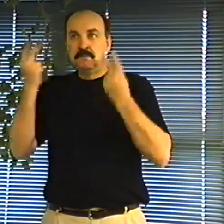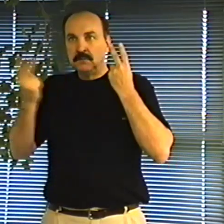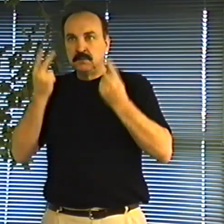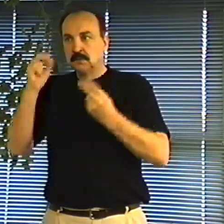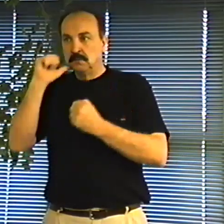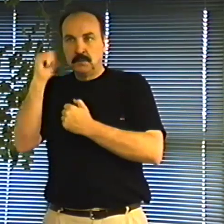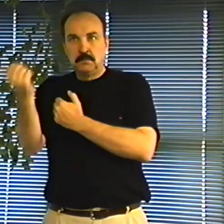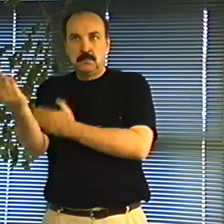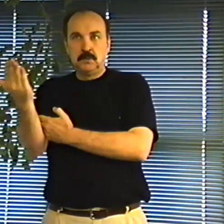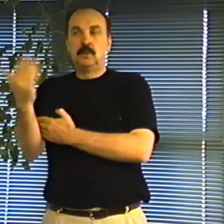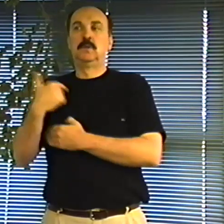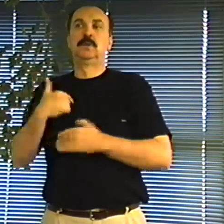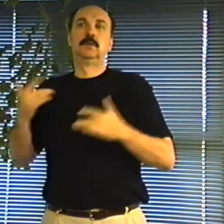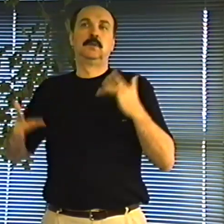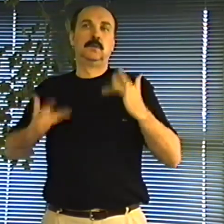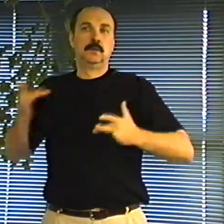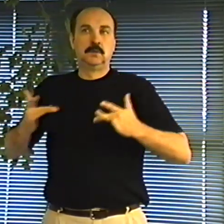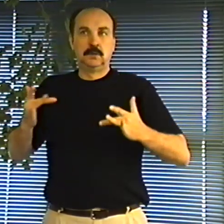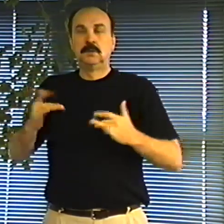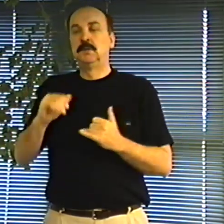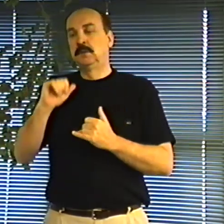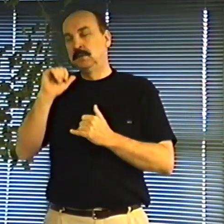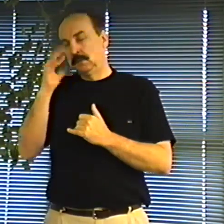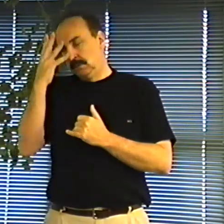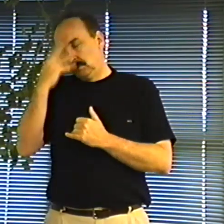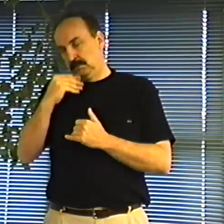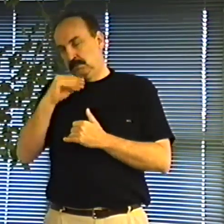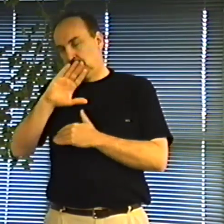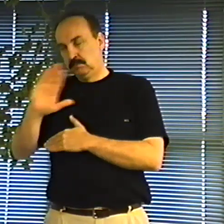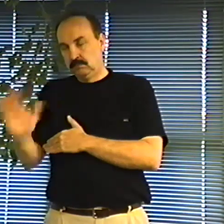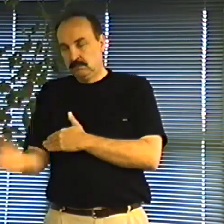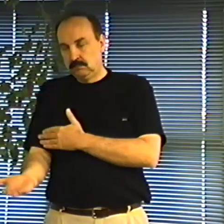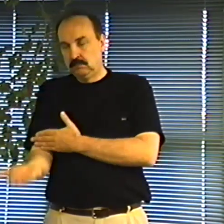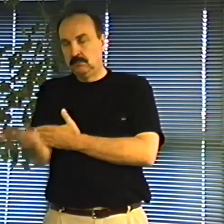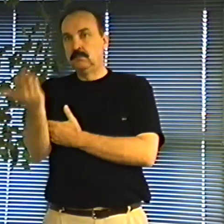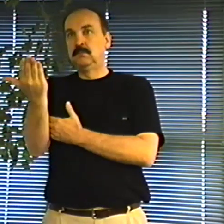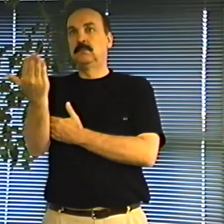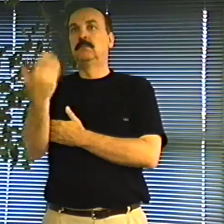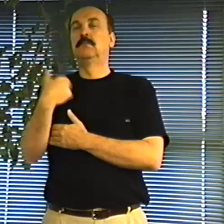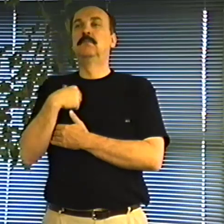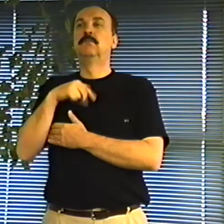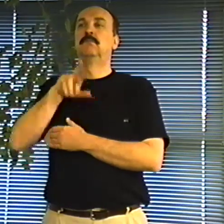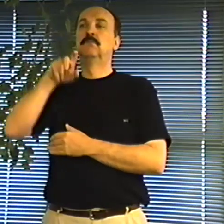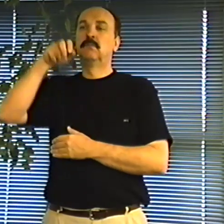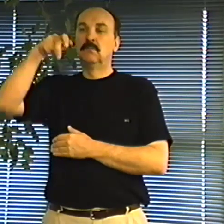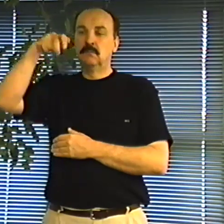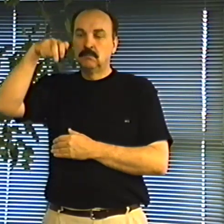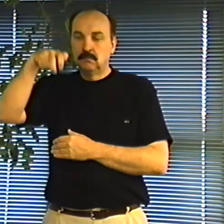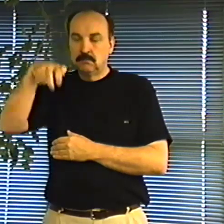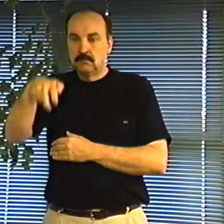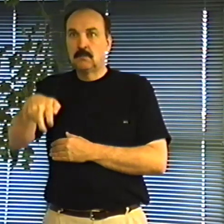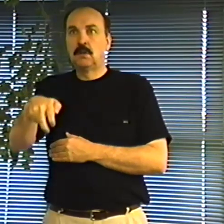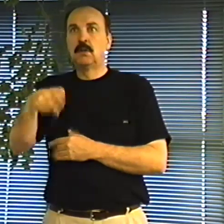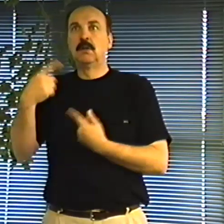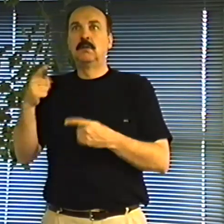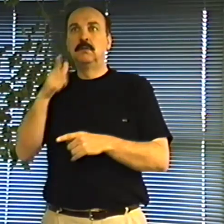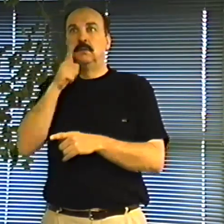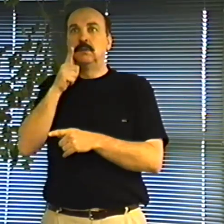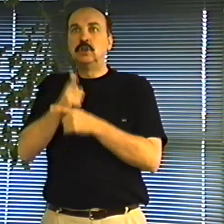visit my father the next morning. So I was very excited about that. So the next morning, I was walking down the stairs to